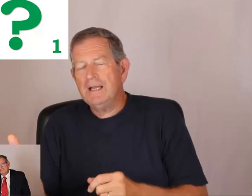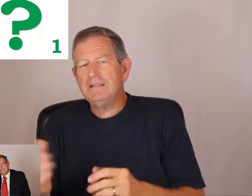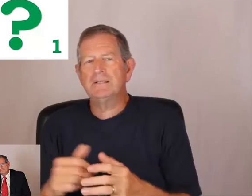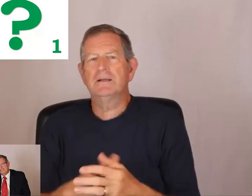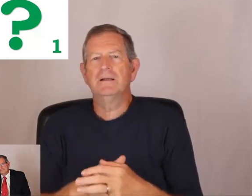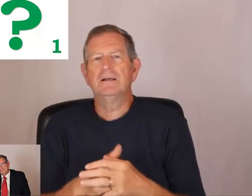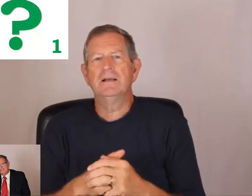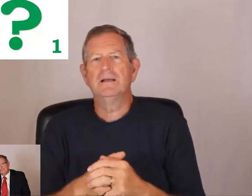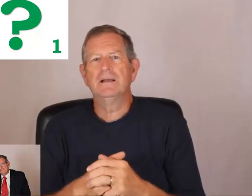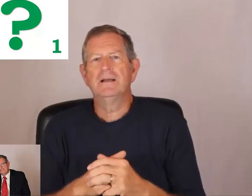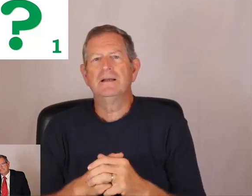Yes?